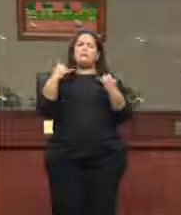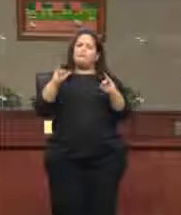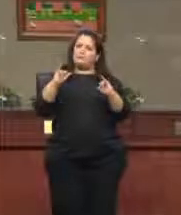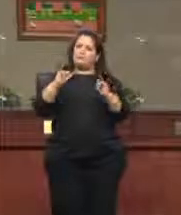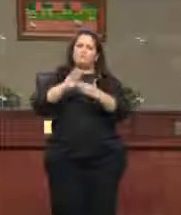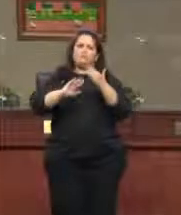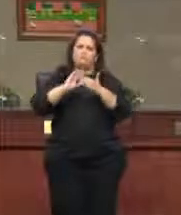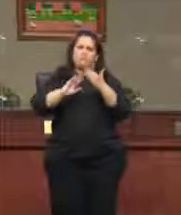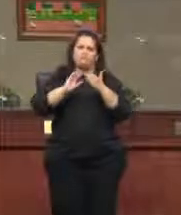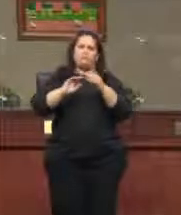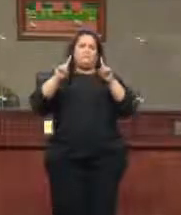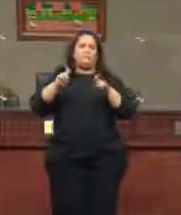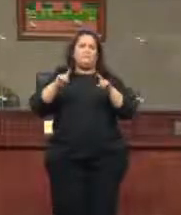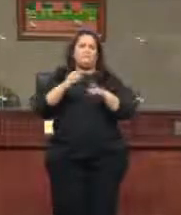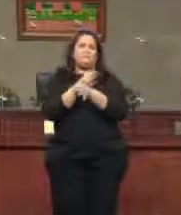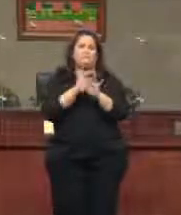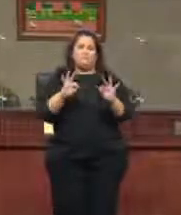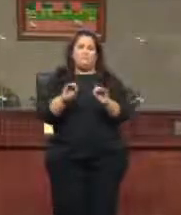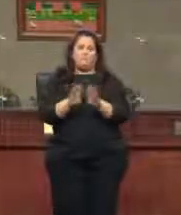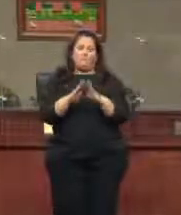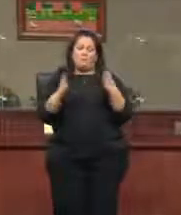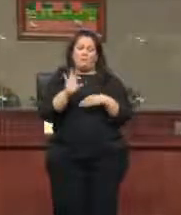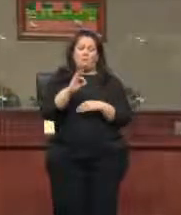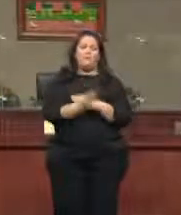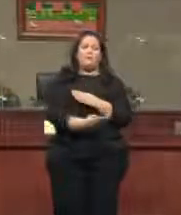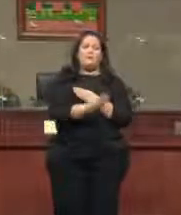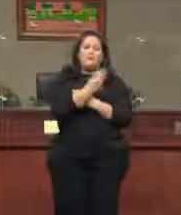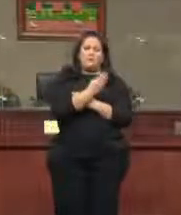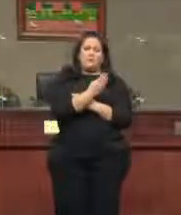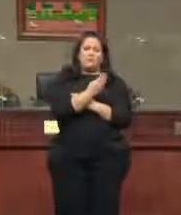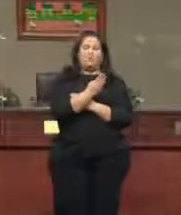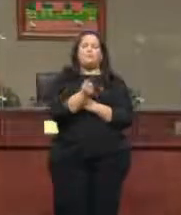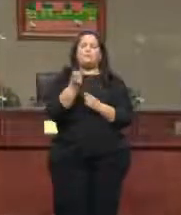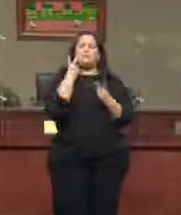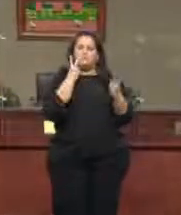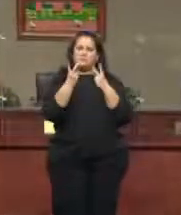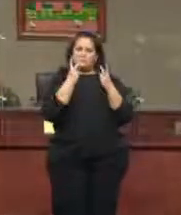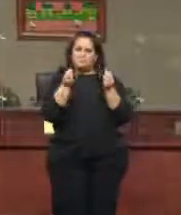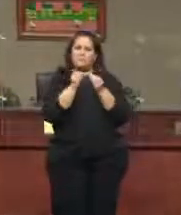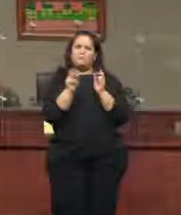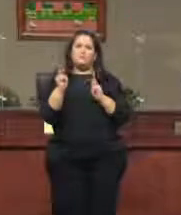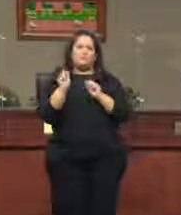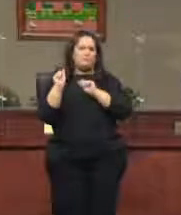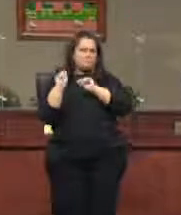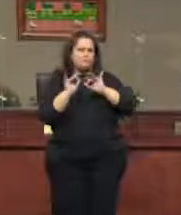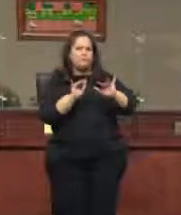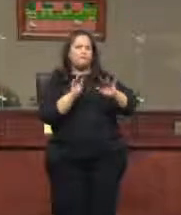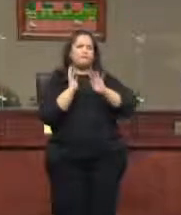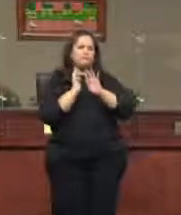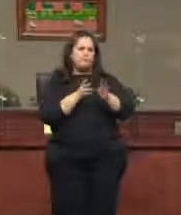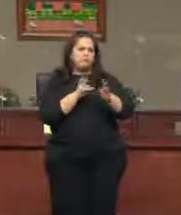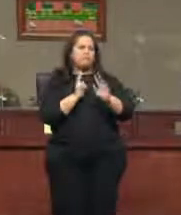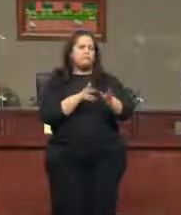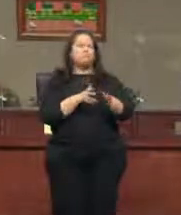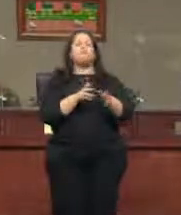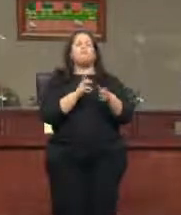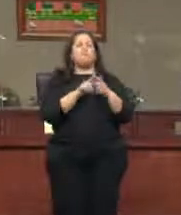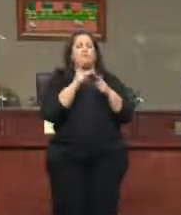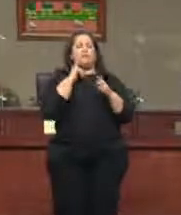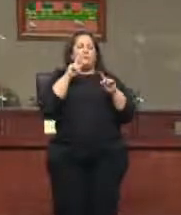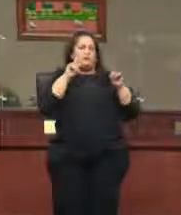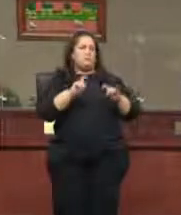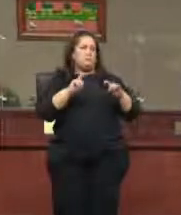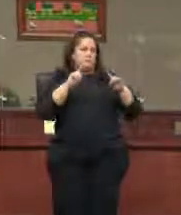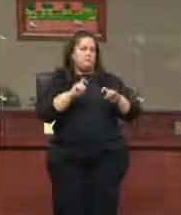day at 9 a.m., and we are seeing increased demand at Barnett Park of people who are seeking to